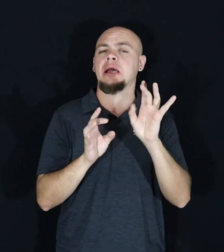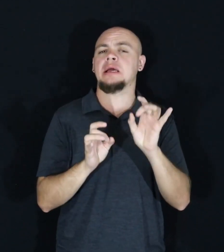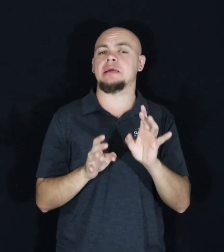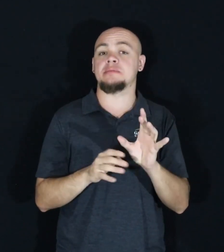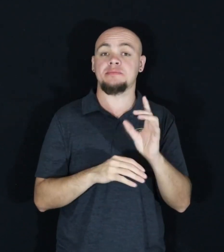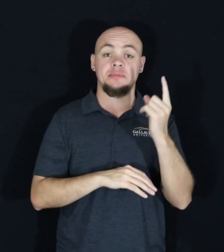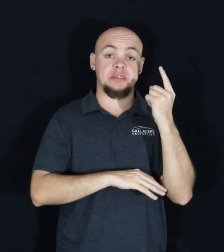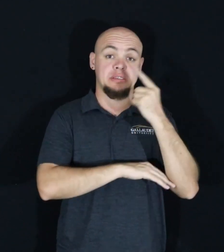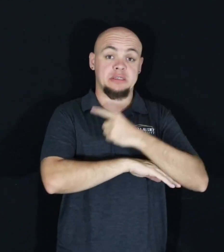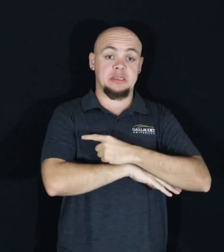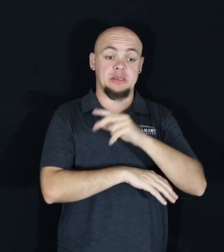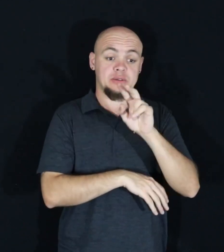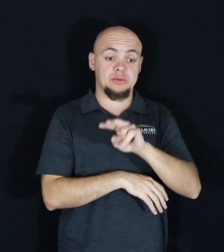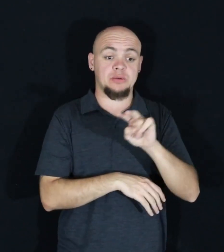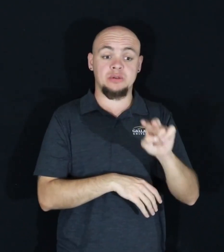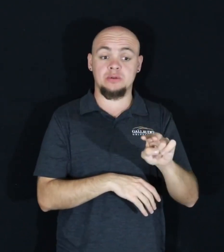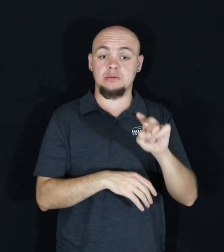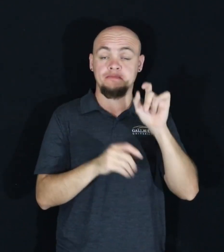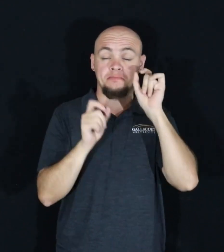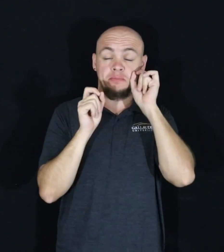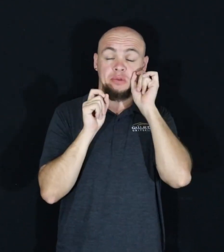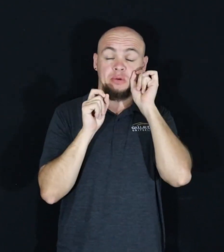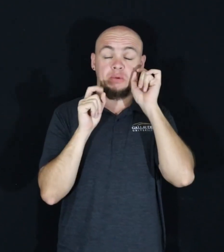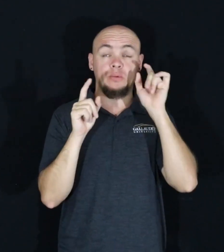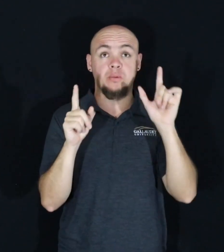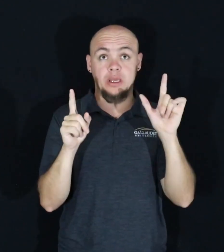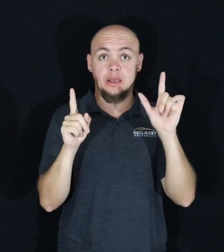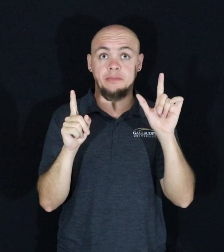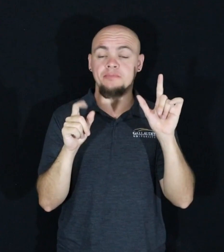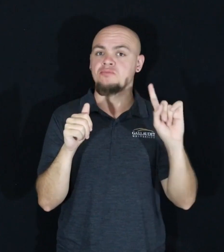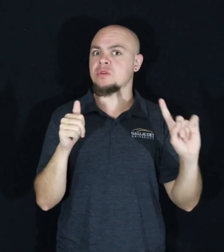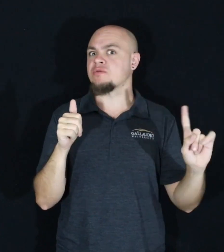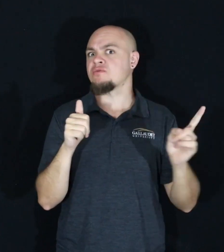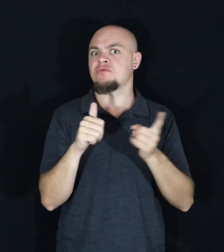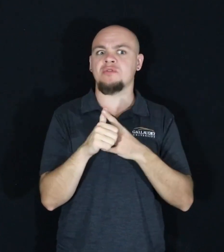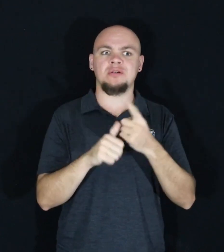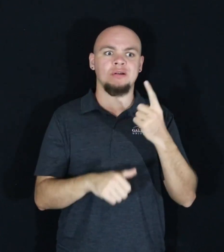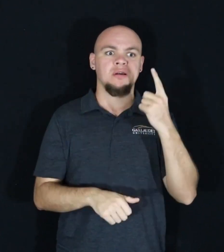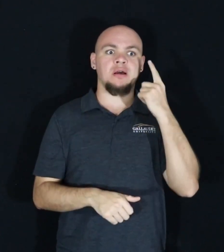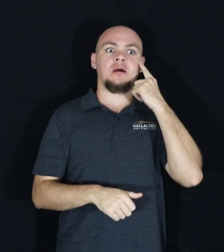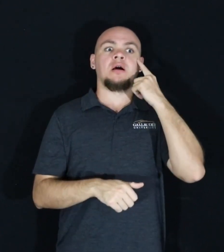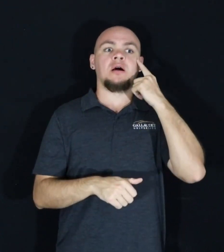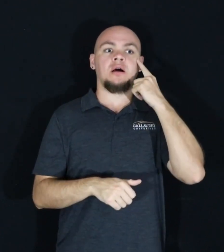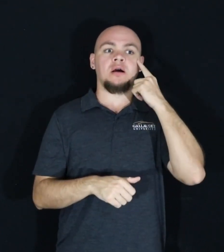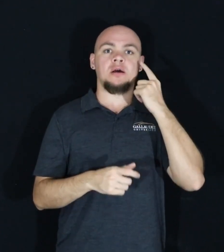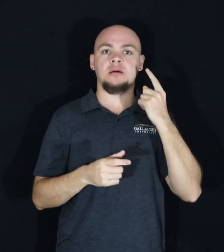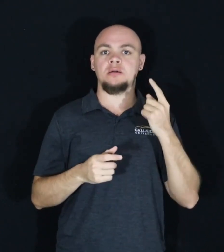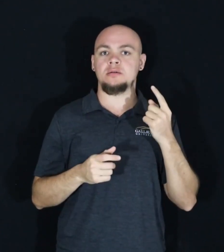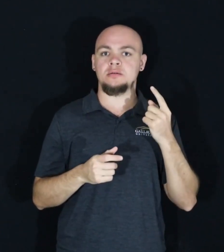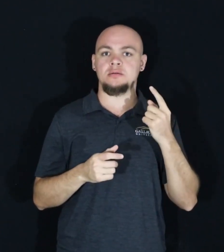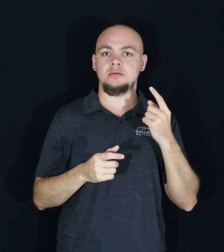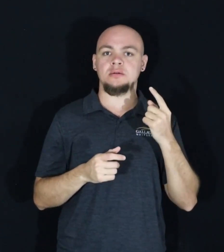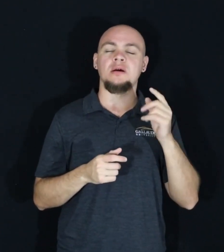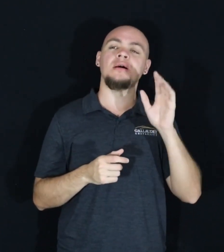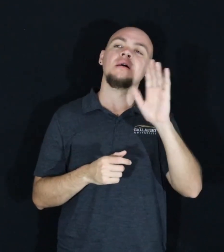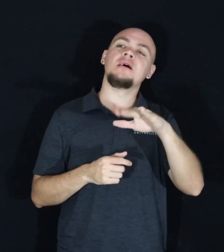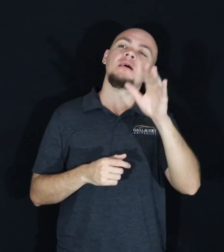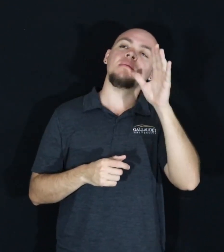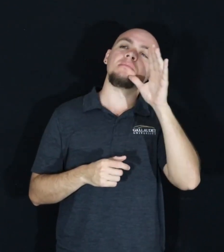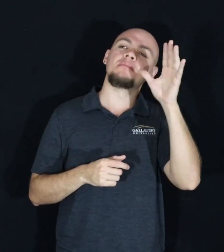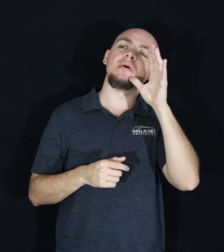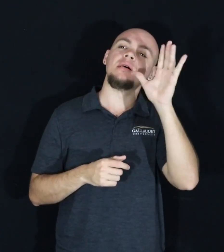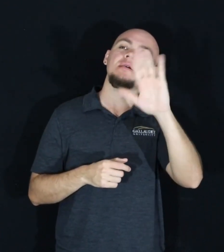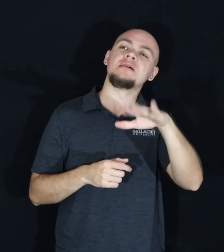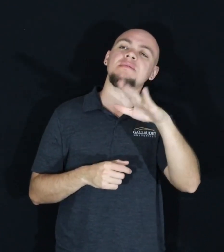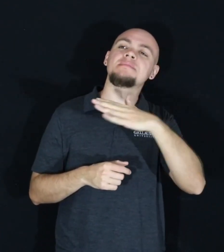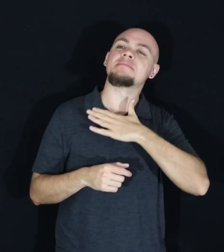day 22, I opened my eyes, and the first thing I did was say, "Mom, please